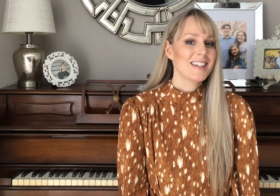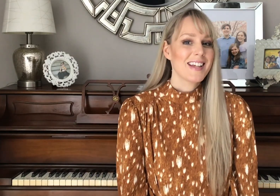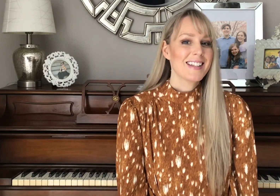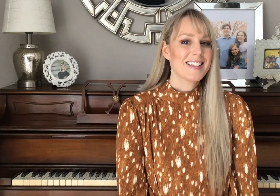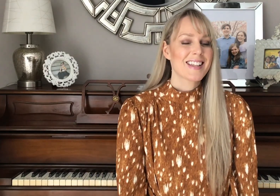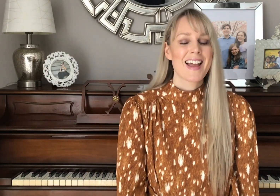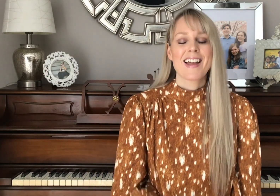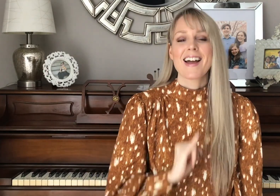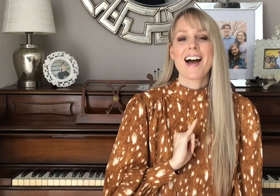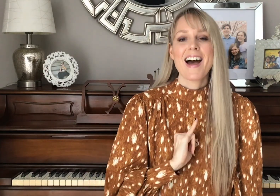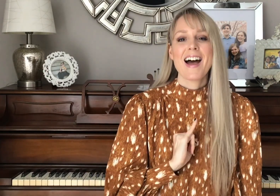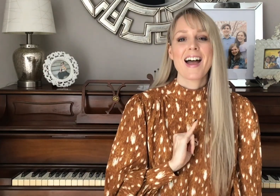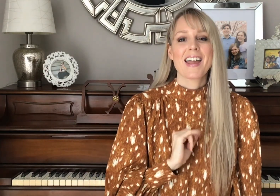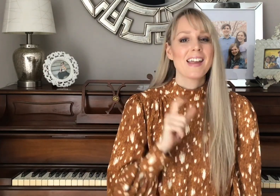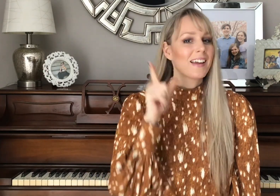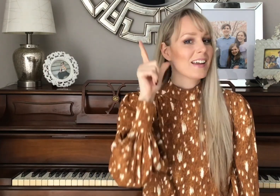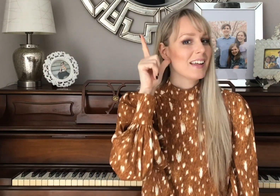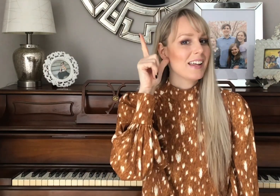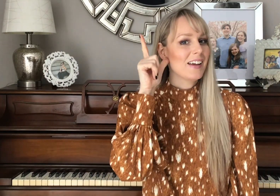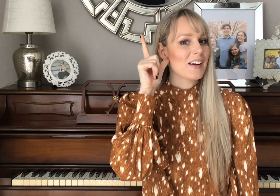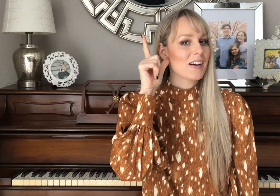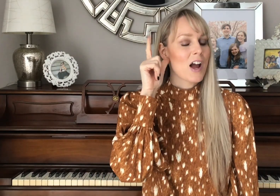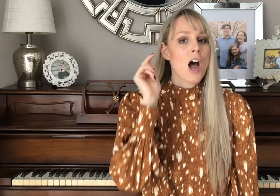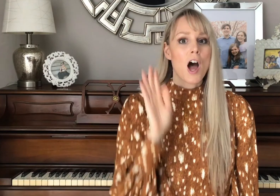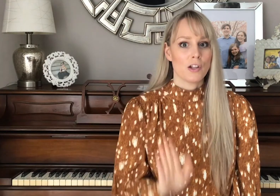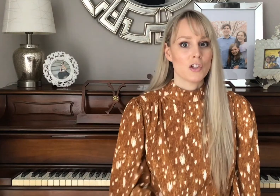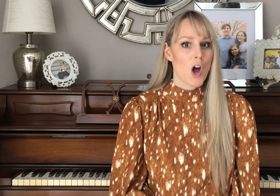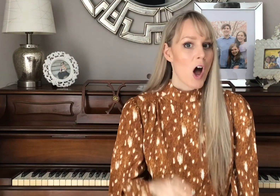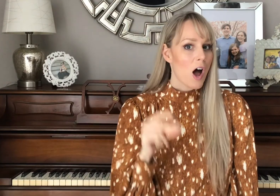sentence. I hear a dog.